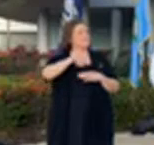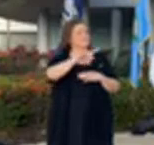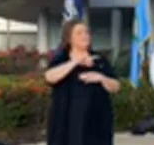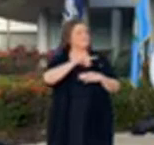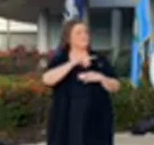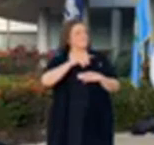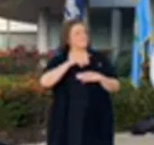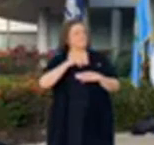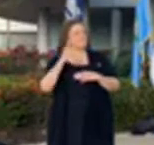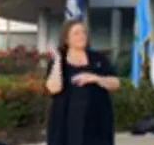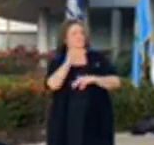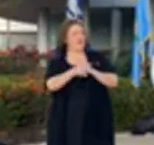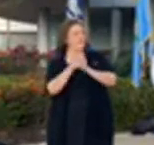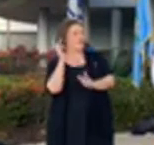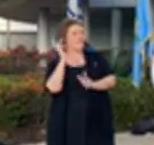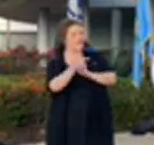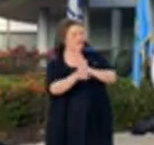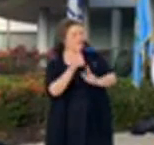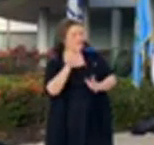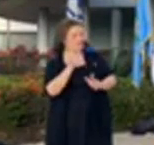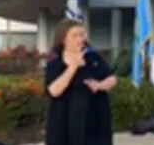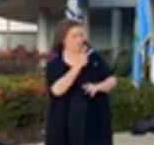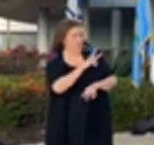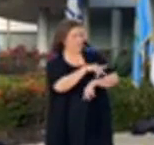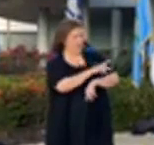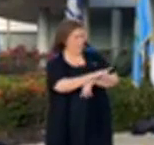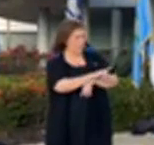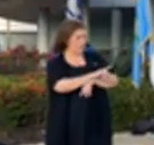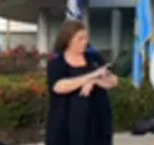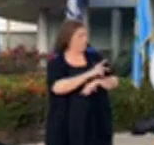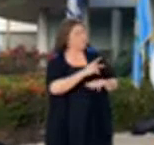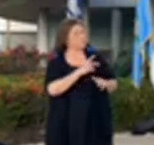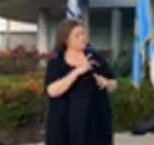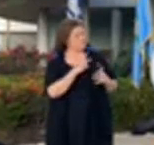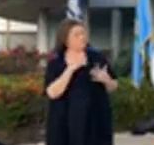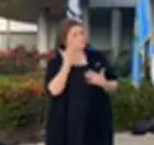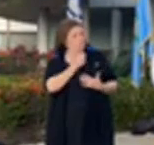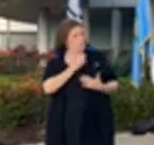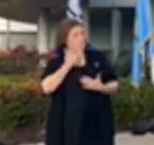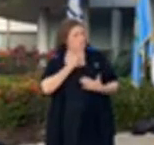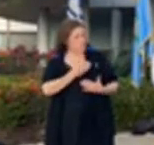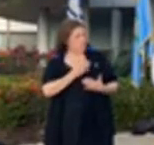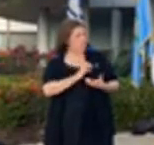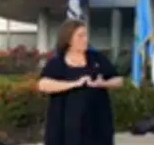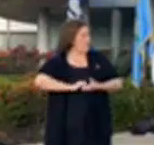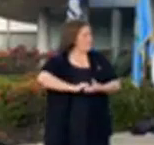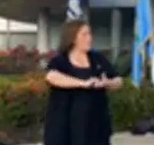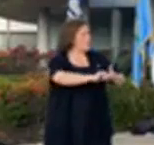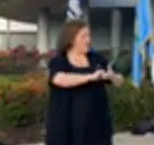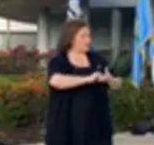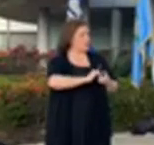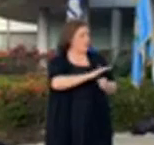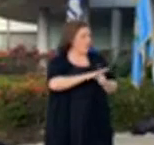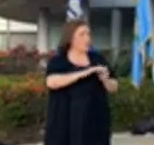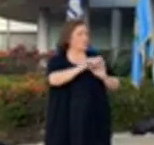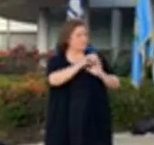sites across the two parishes here. Those went very well. It was a collaboration